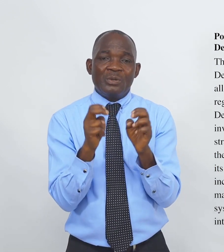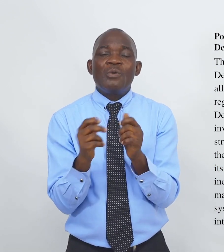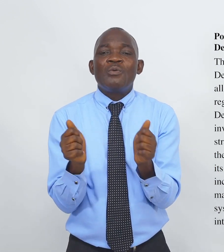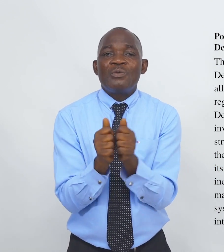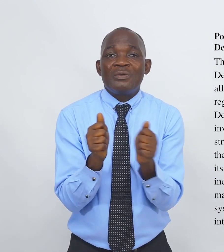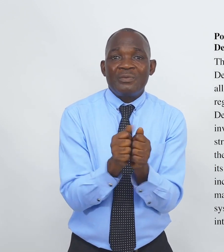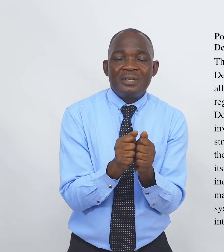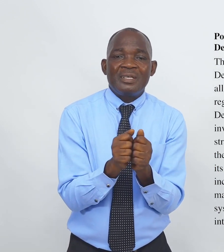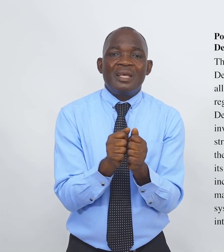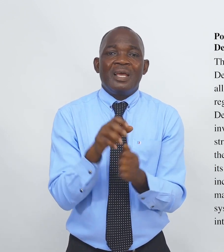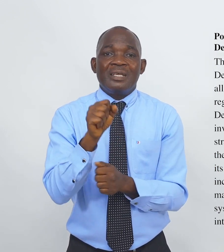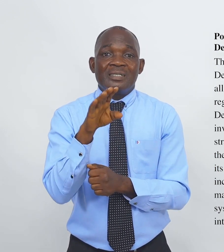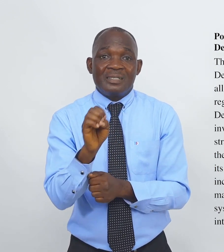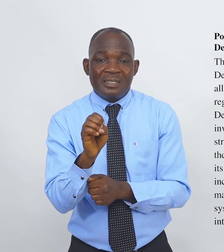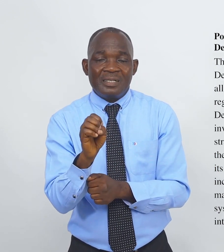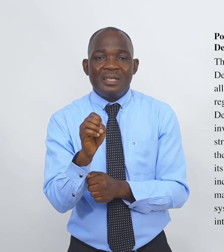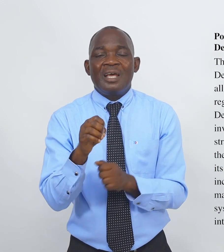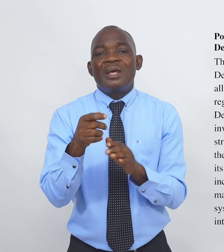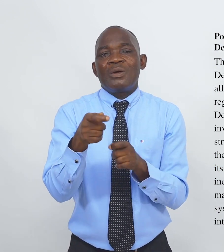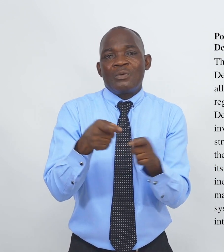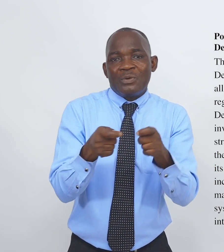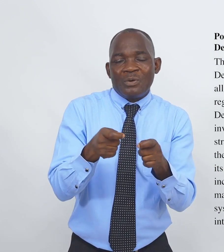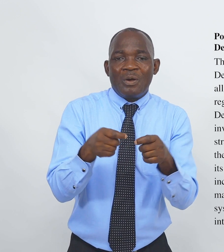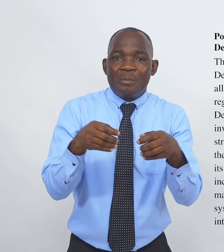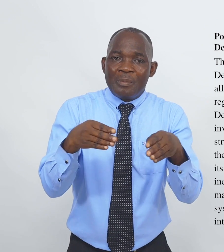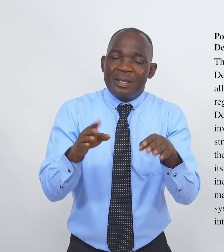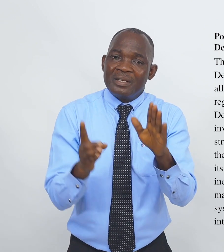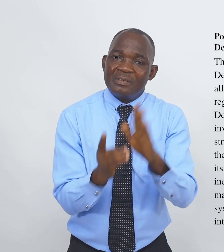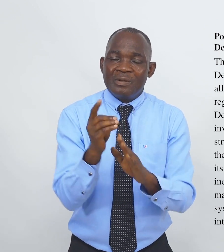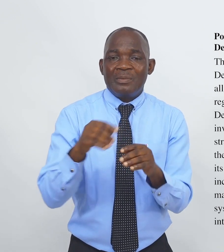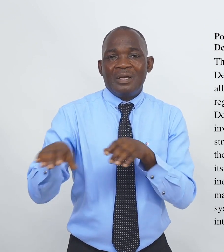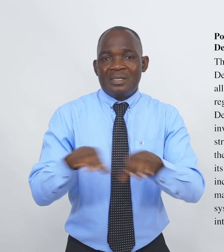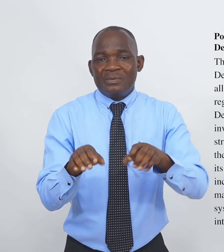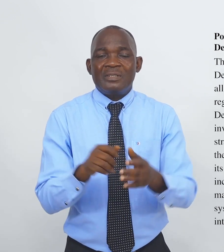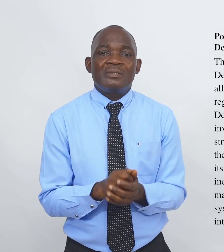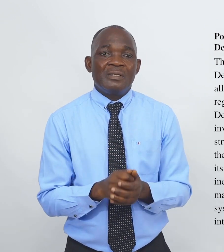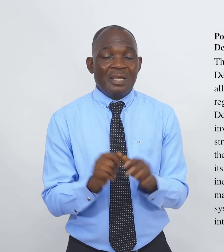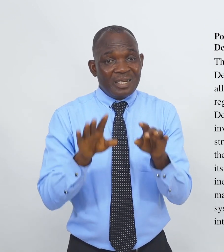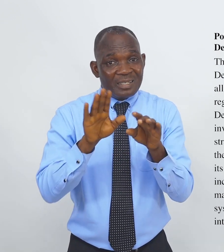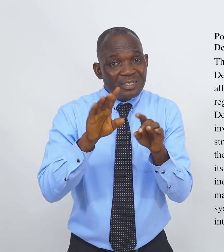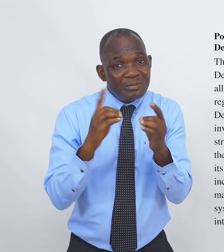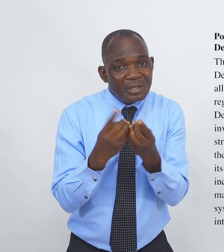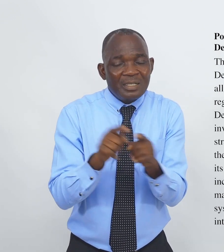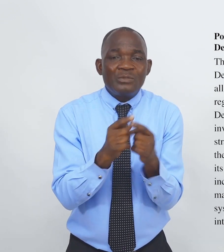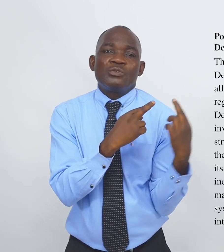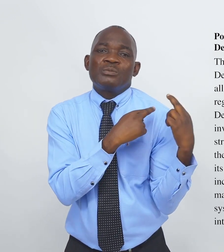associated with the SEC's regulatory and market development activities. The department is also responsible